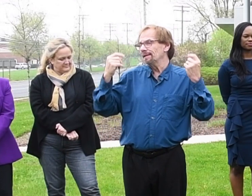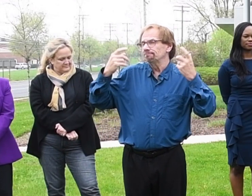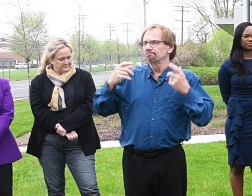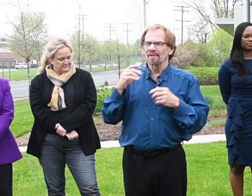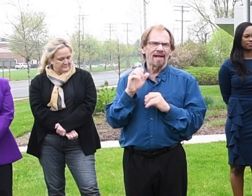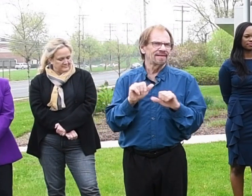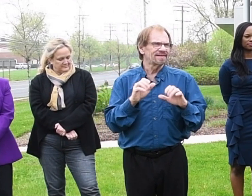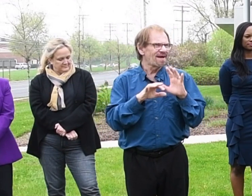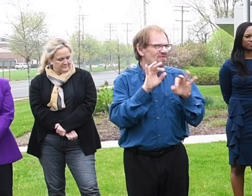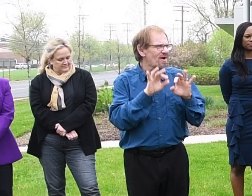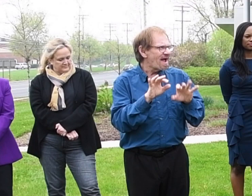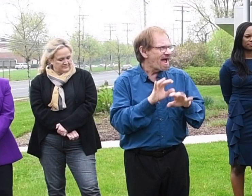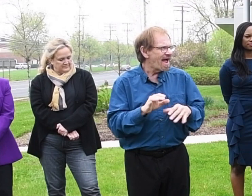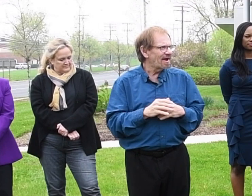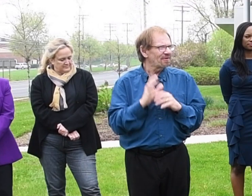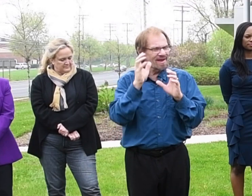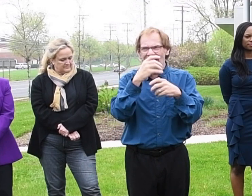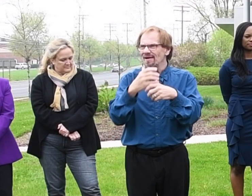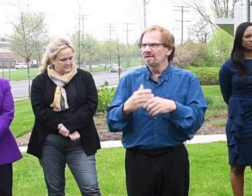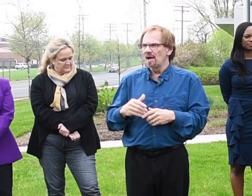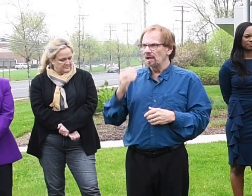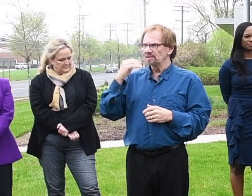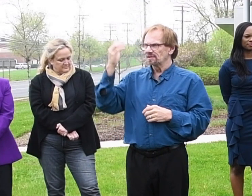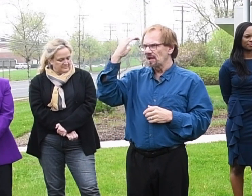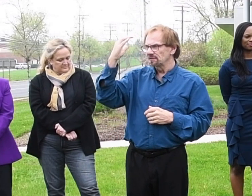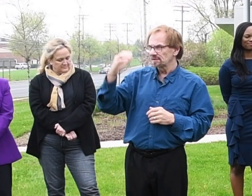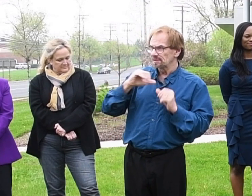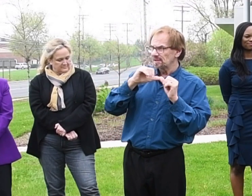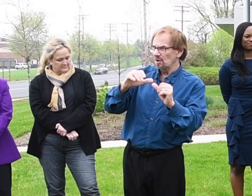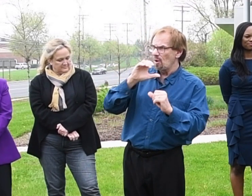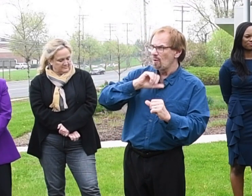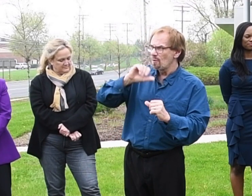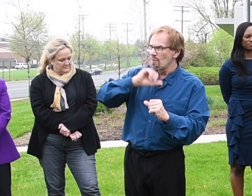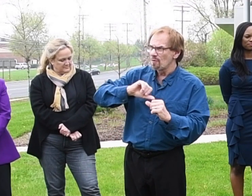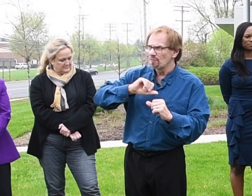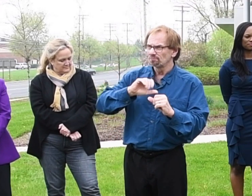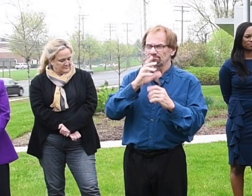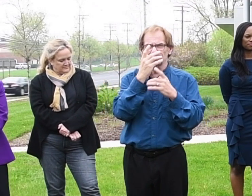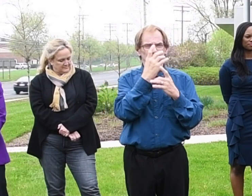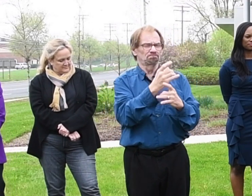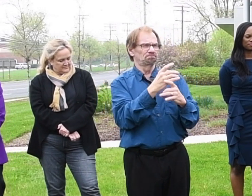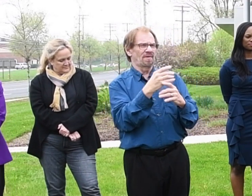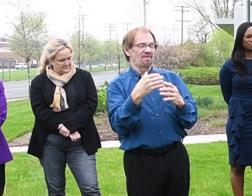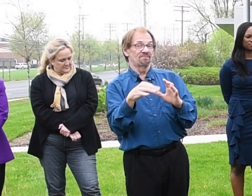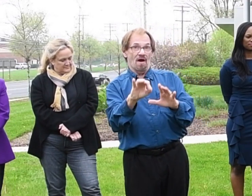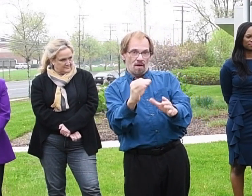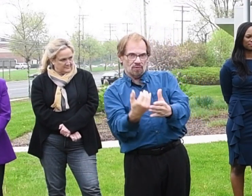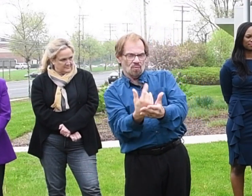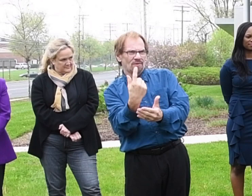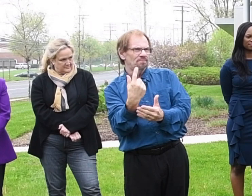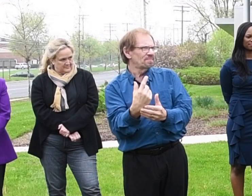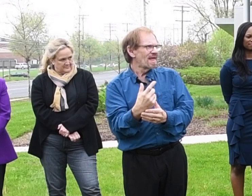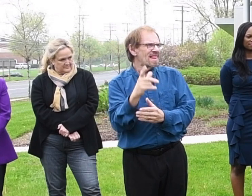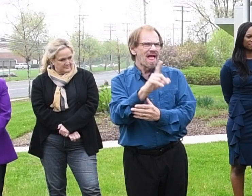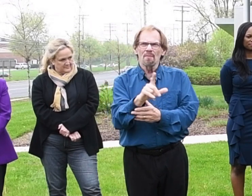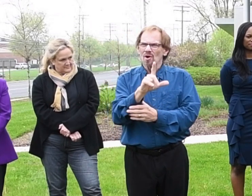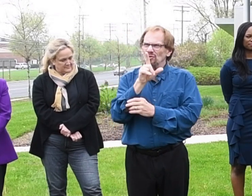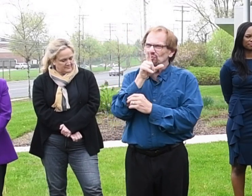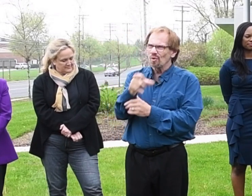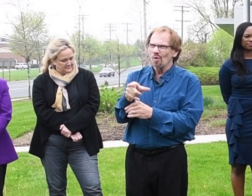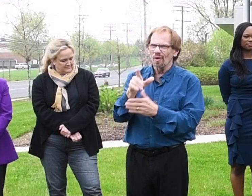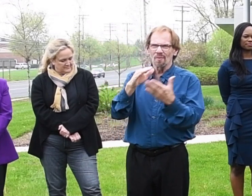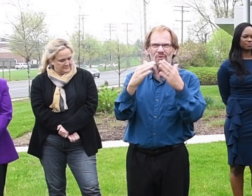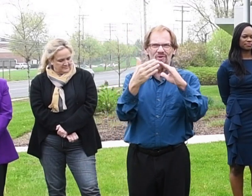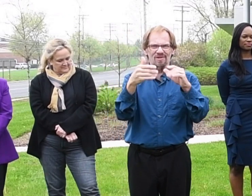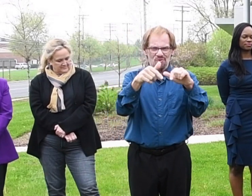adults continue old pursuits and discover new ones. Libraries are those true community squares where people